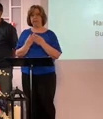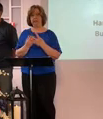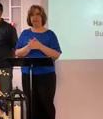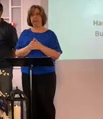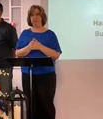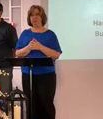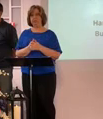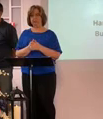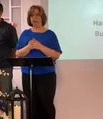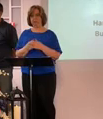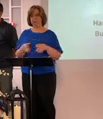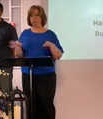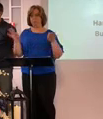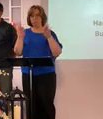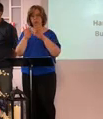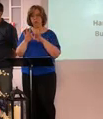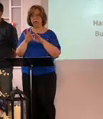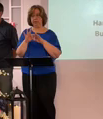just as important as